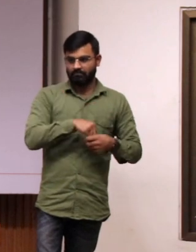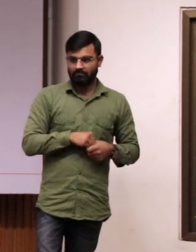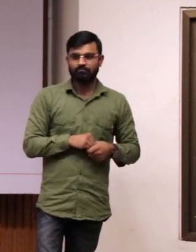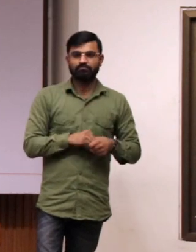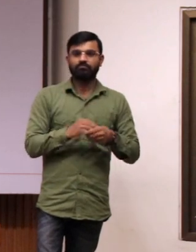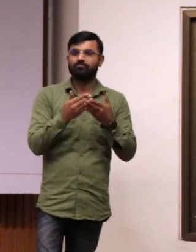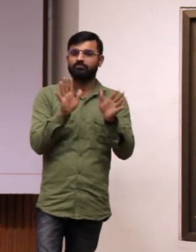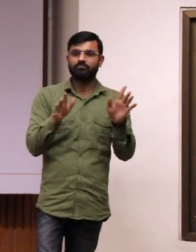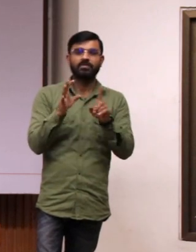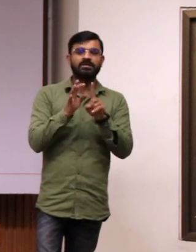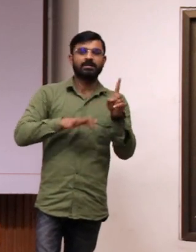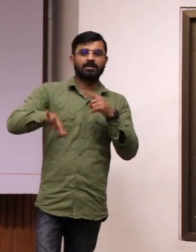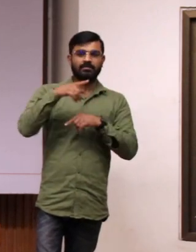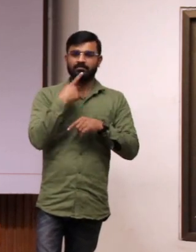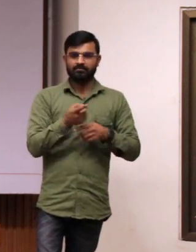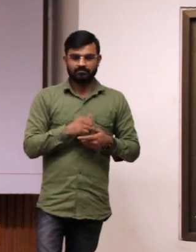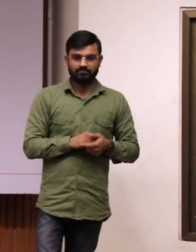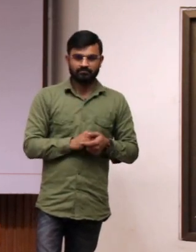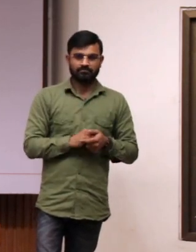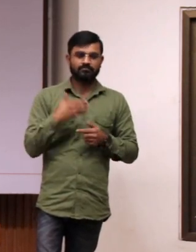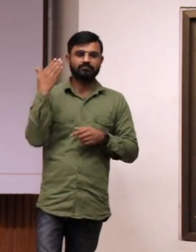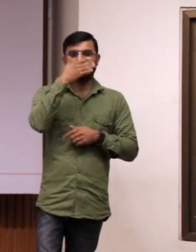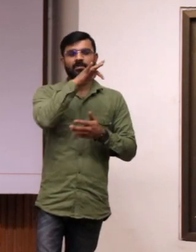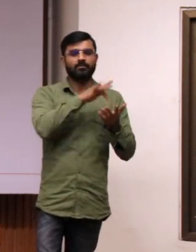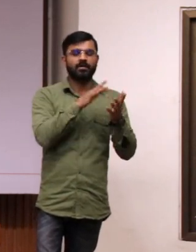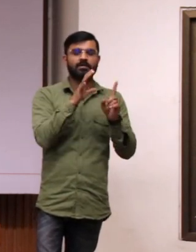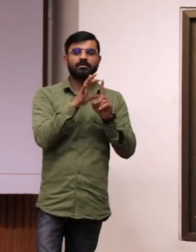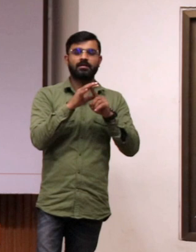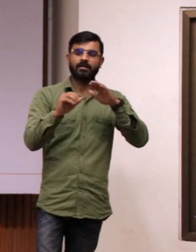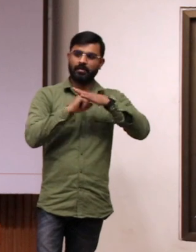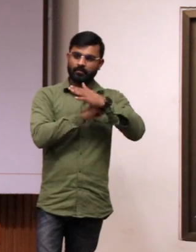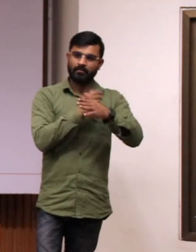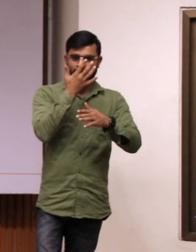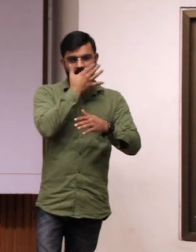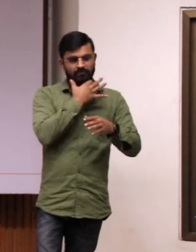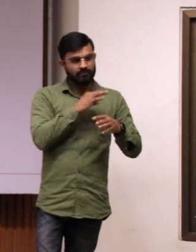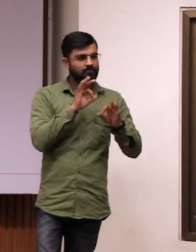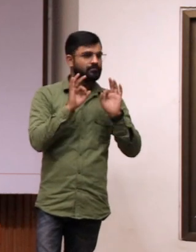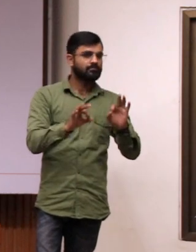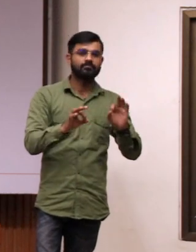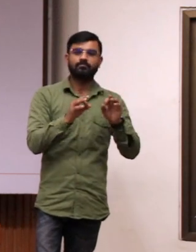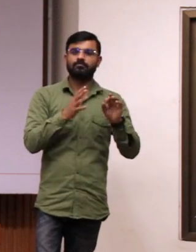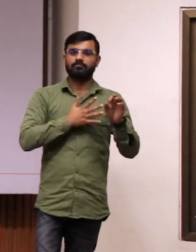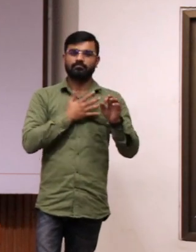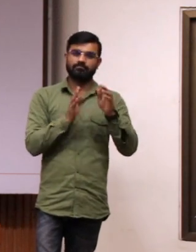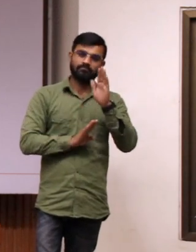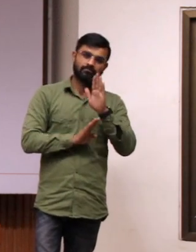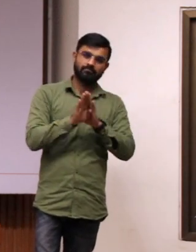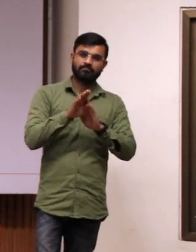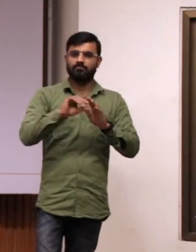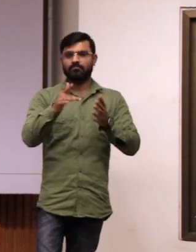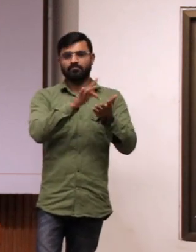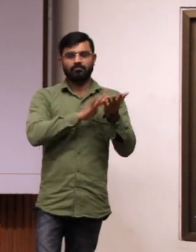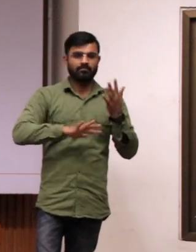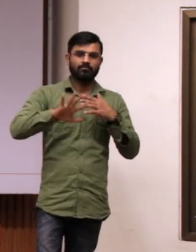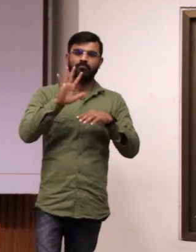do isko, like Delhi Ridge. I went to one of the sites in Delhi Ridge, nice Caparis Ciperia growing, you know, many other